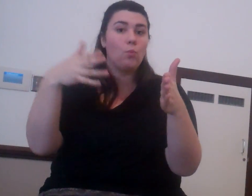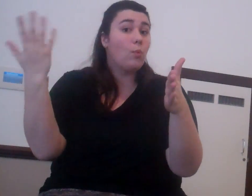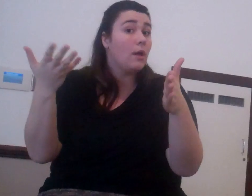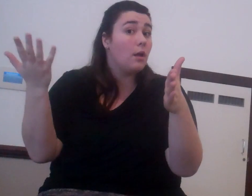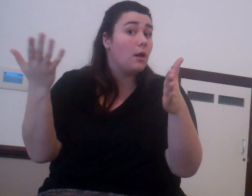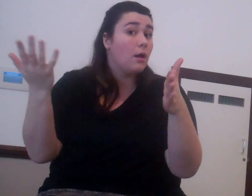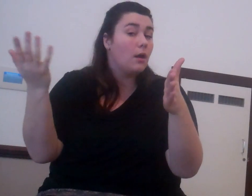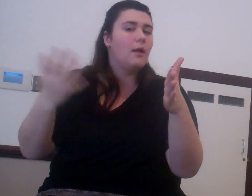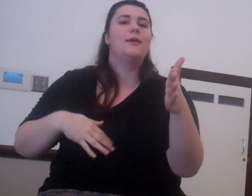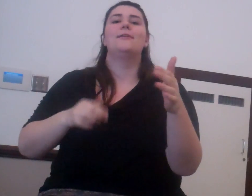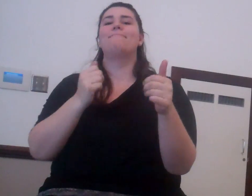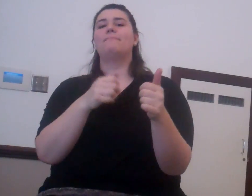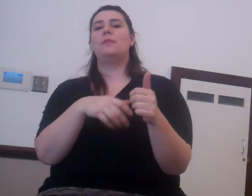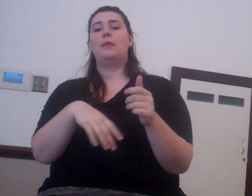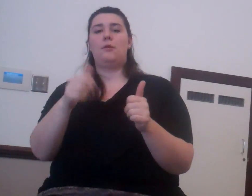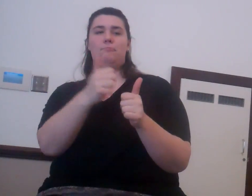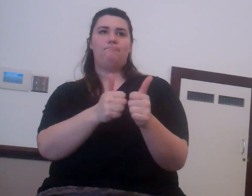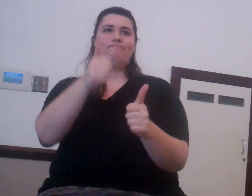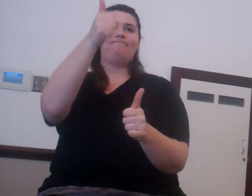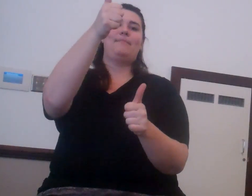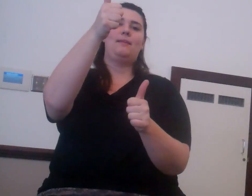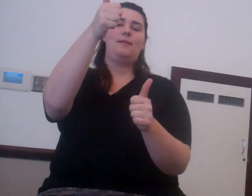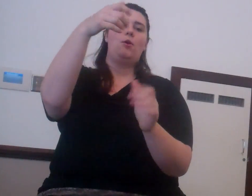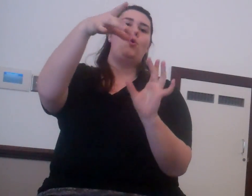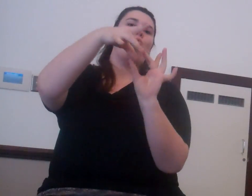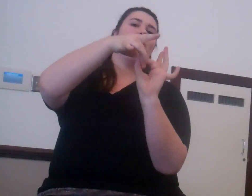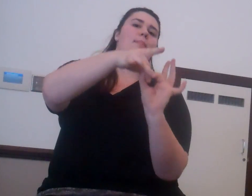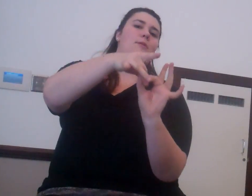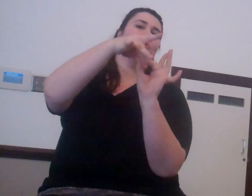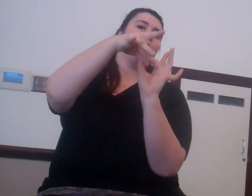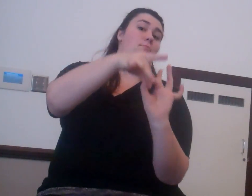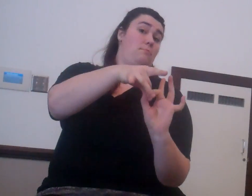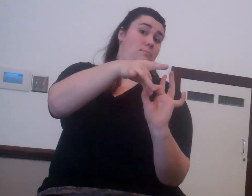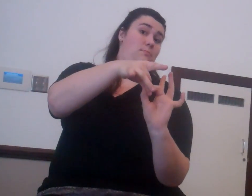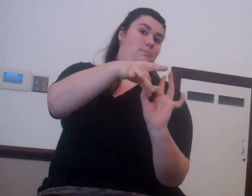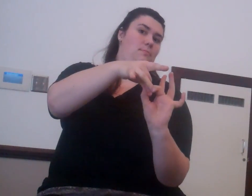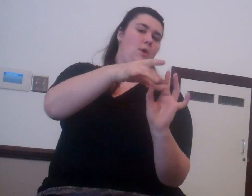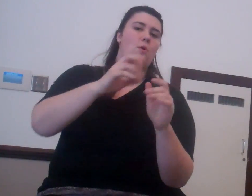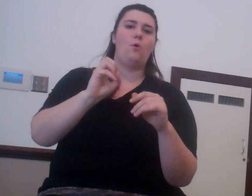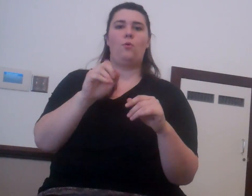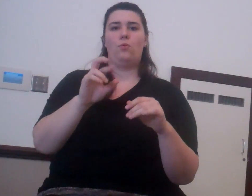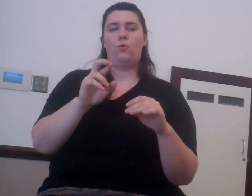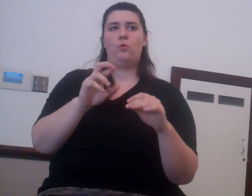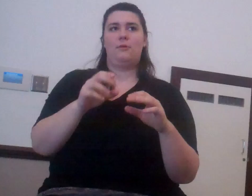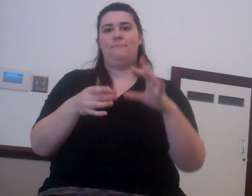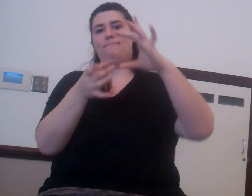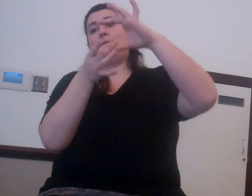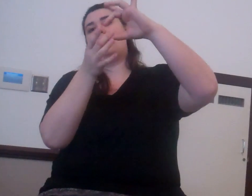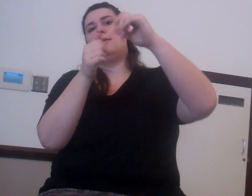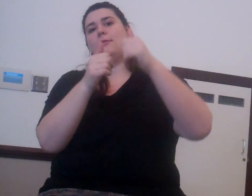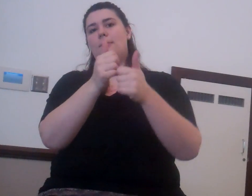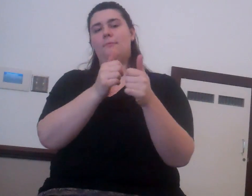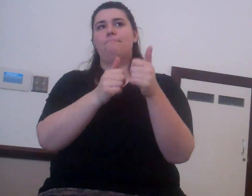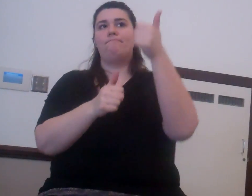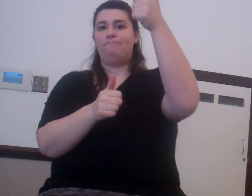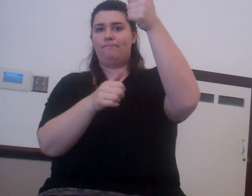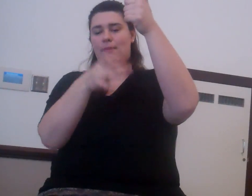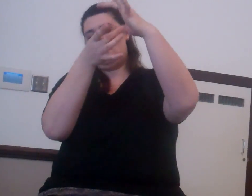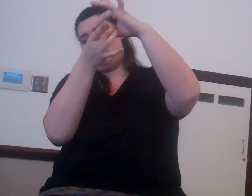that. Like those are always the salacious examples that we hear of. But the vast majority of workplace romance, I'm sorry, I don't remember if I have a little